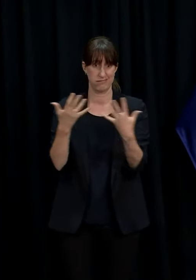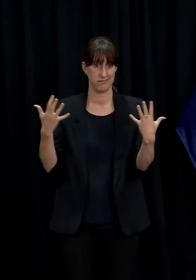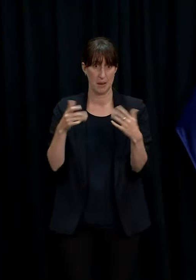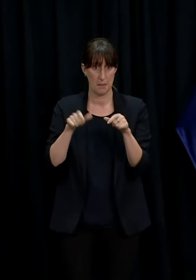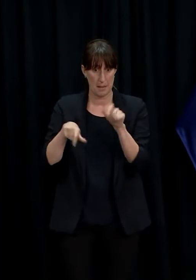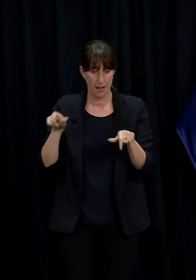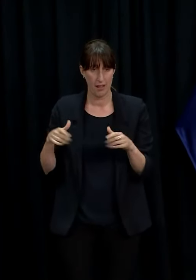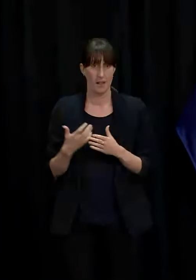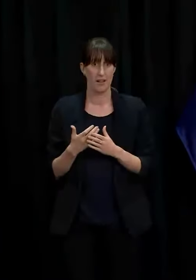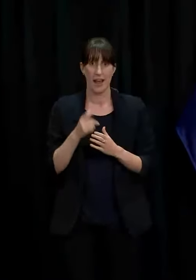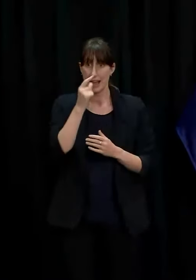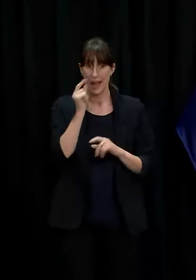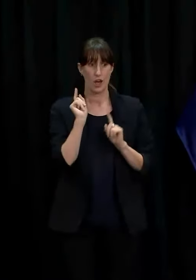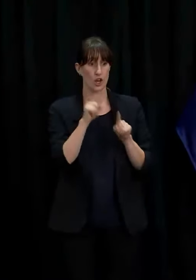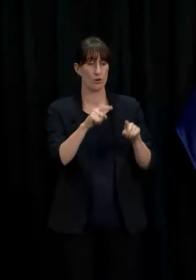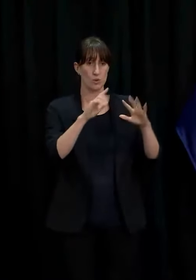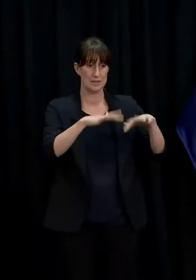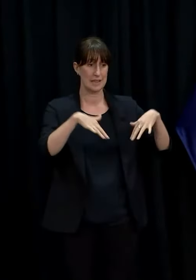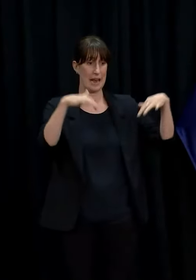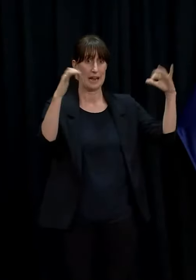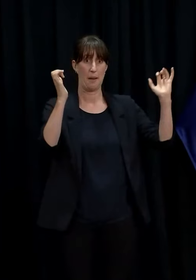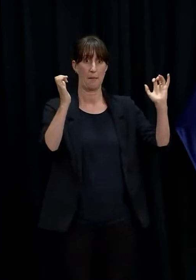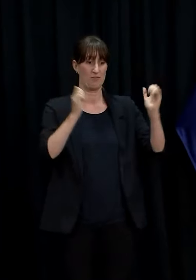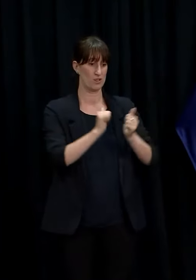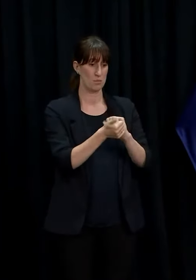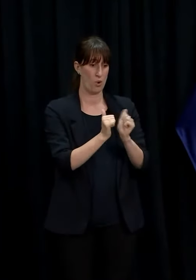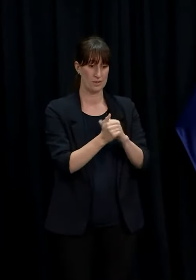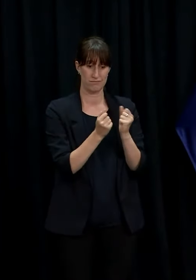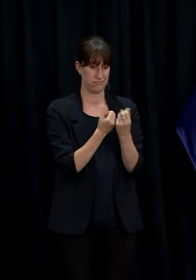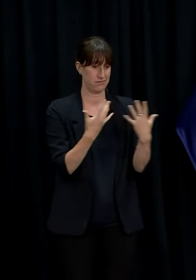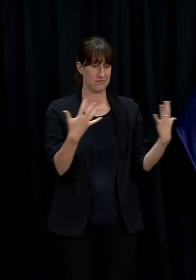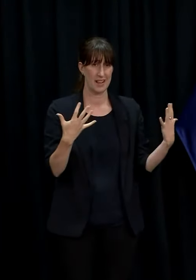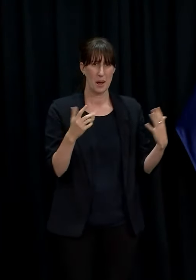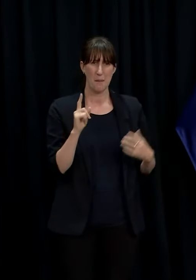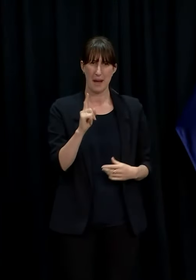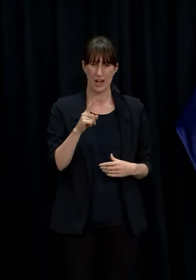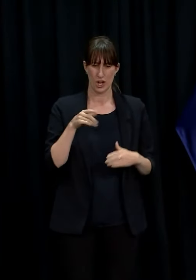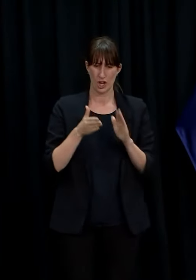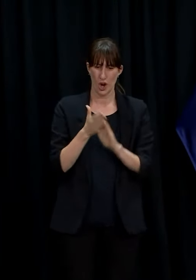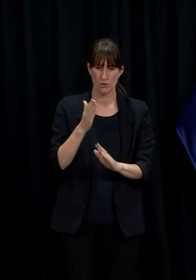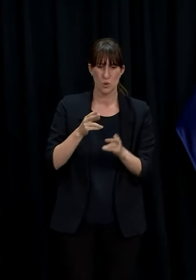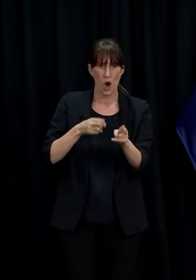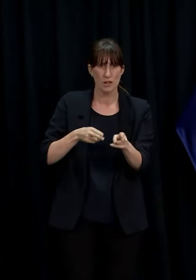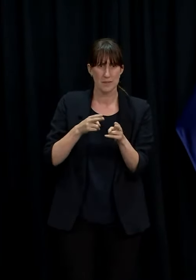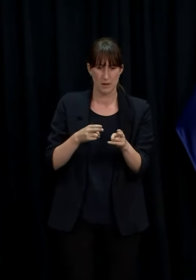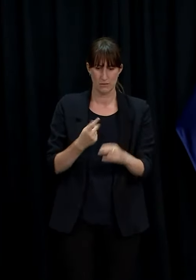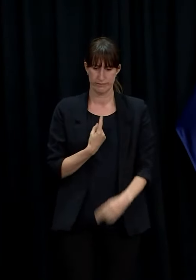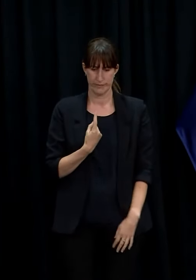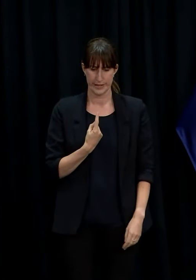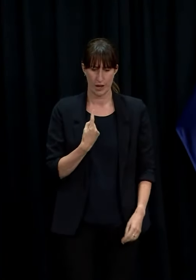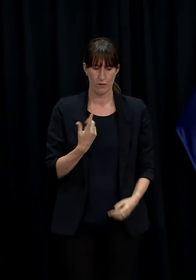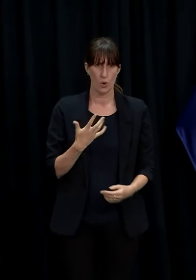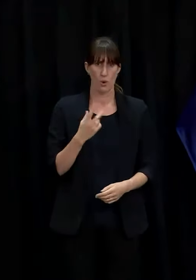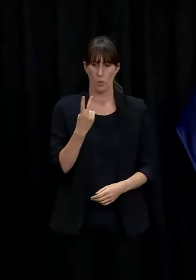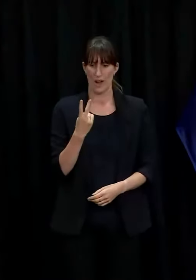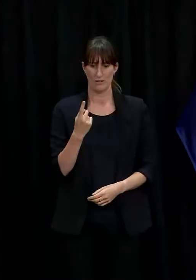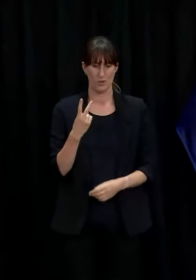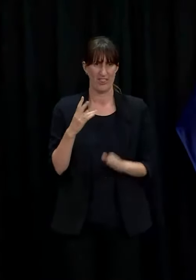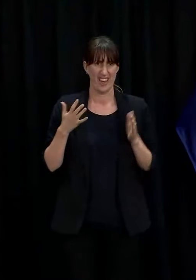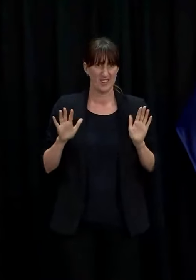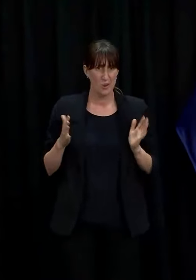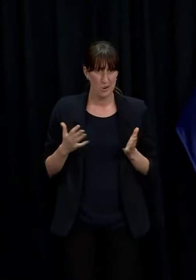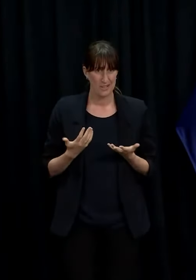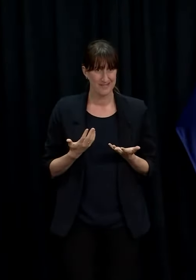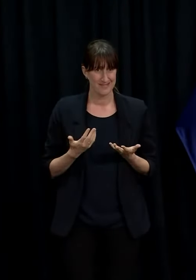support people in the room with you. Yeah, first of all, it is really important that people have the support they want and need at the time that's as important